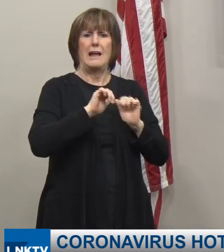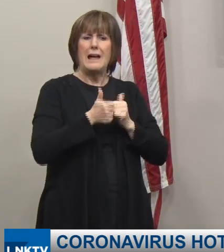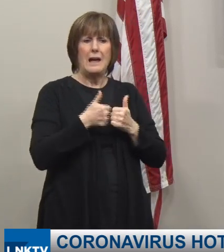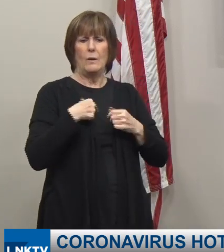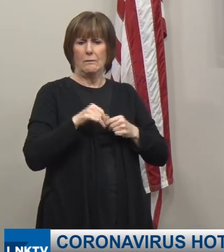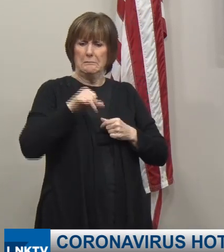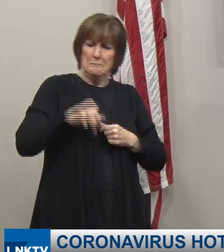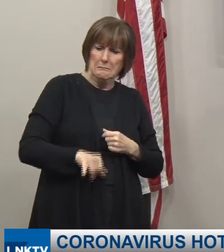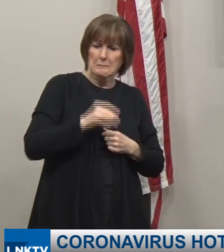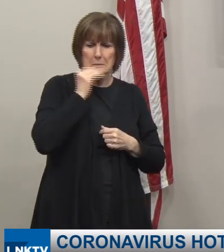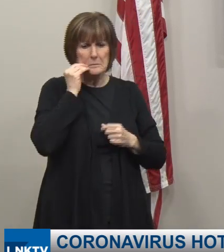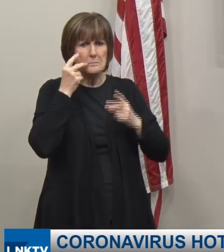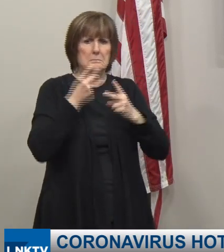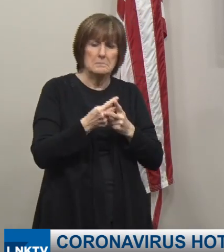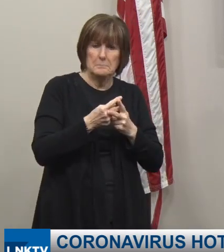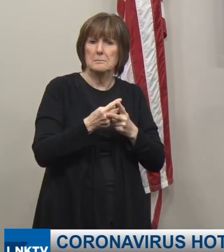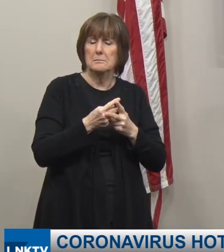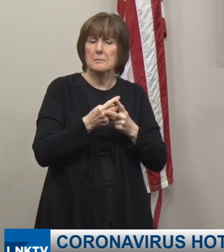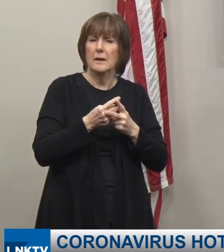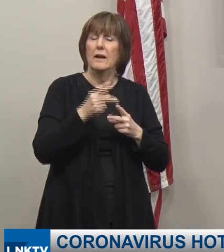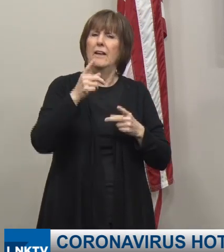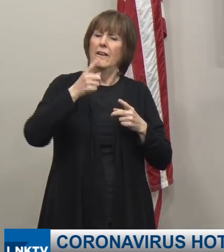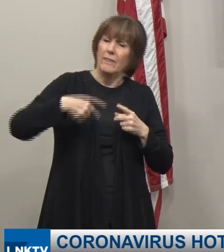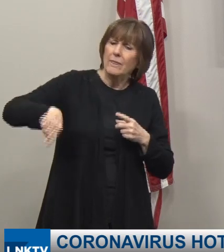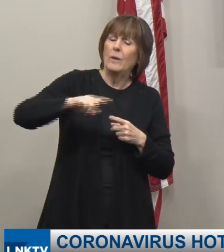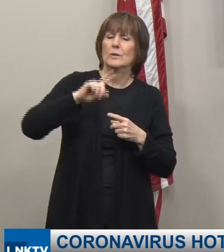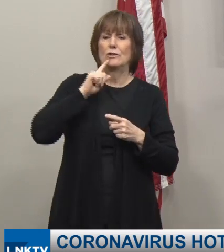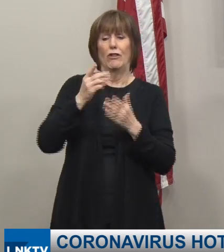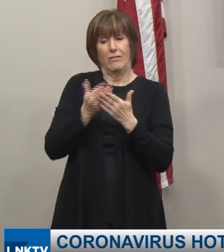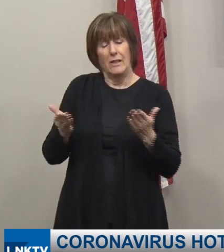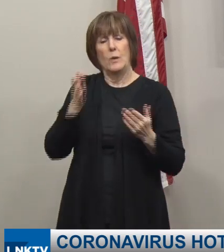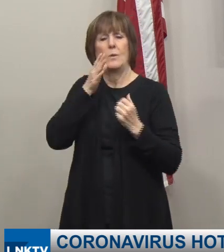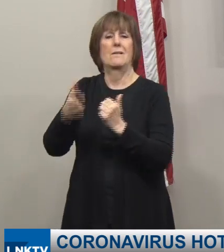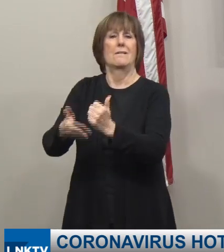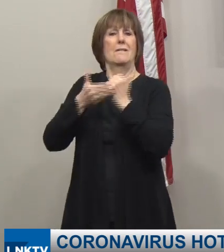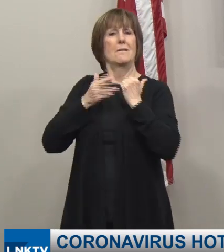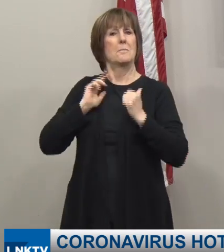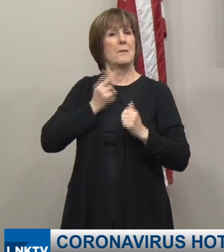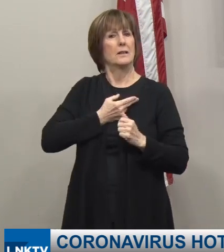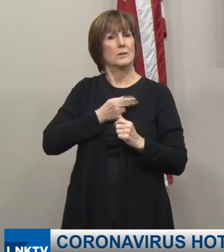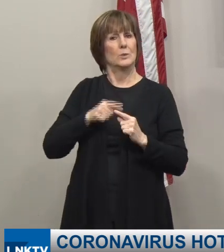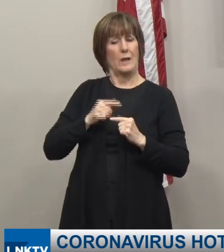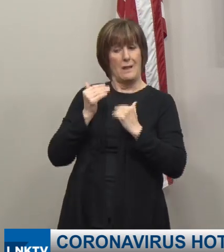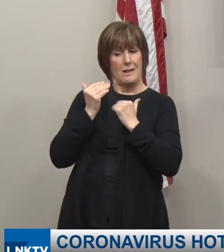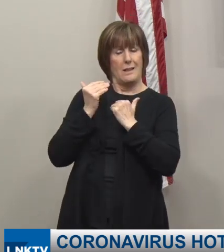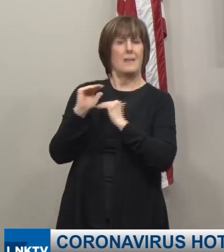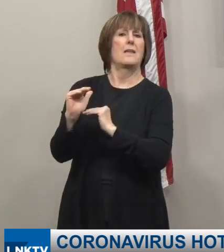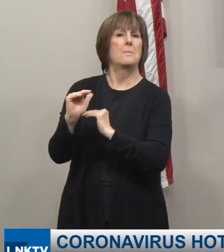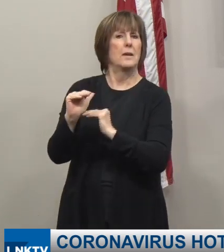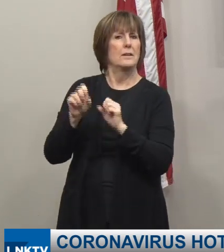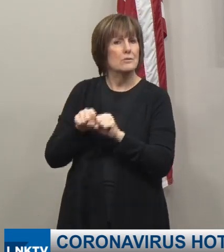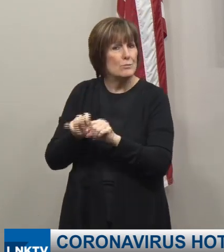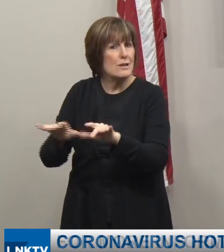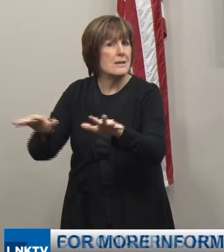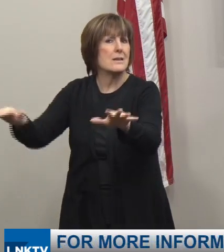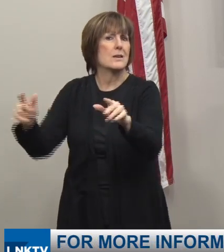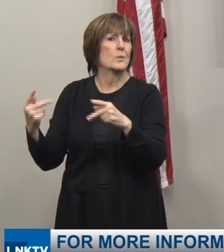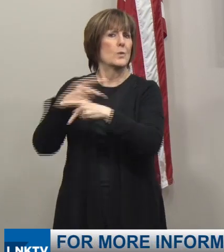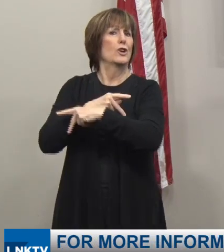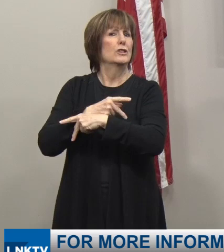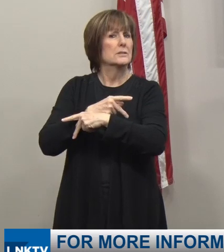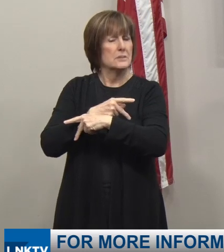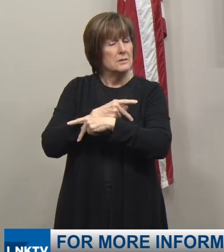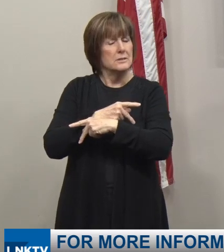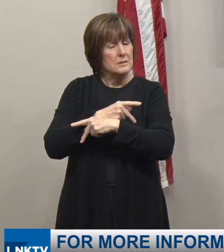that you undertake for yourself. These are the techniques that will help us contain the virus and limit its spread in our community.